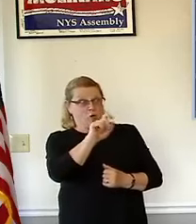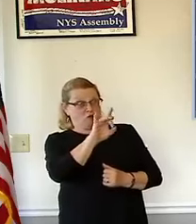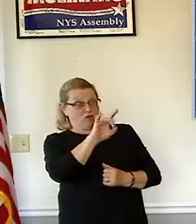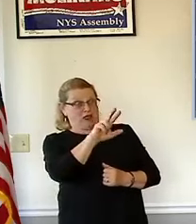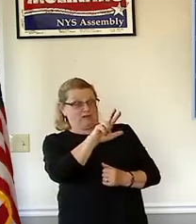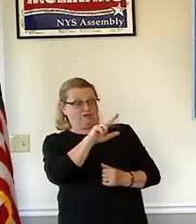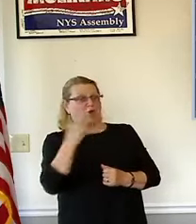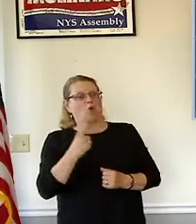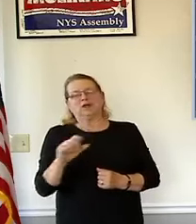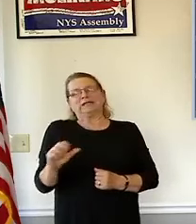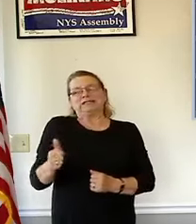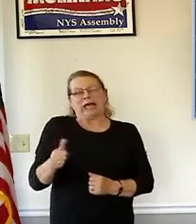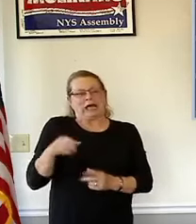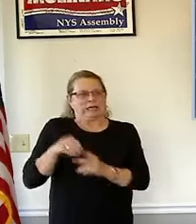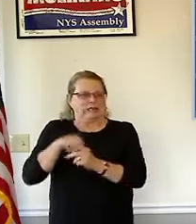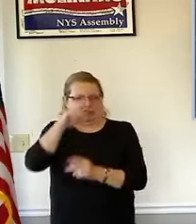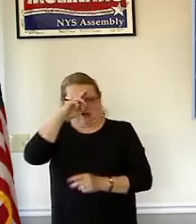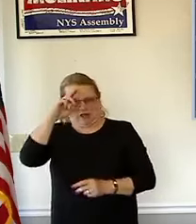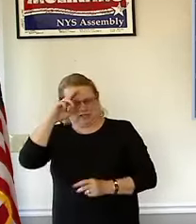of